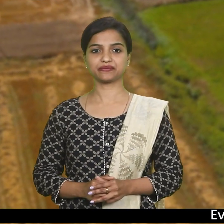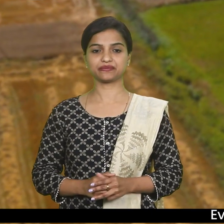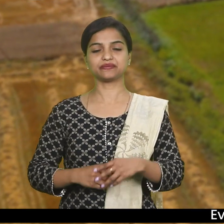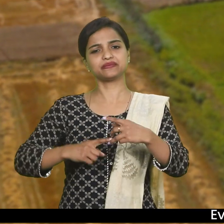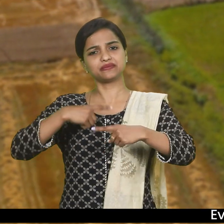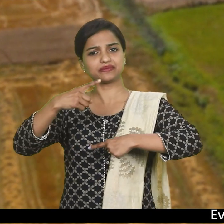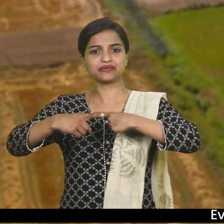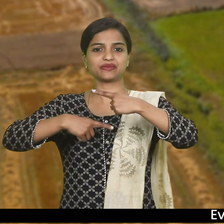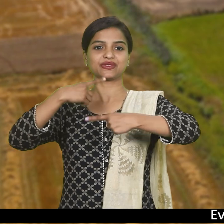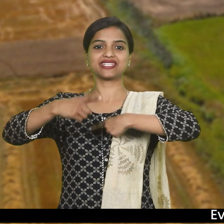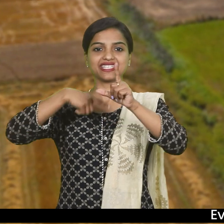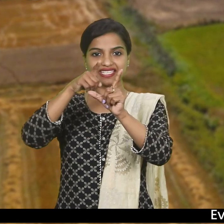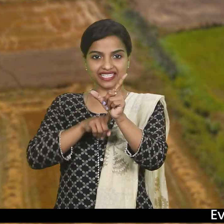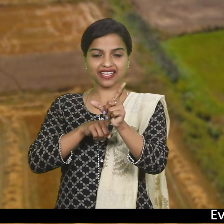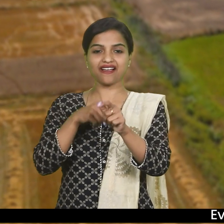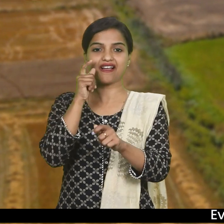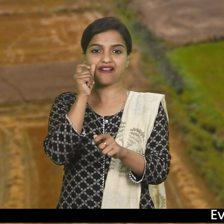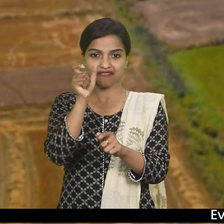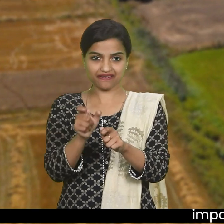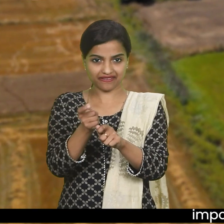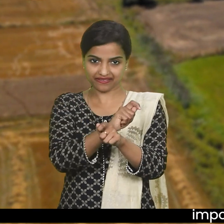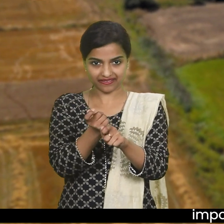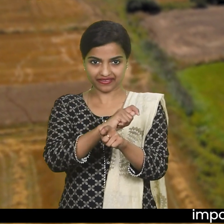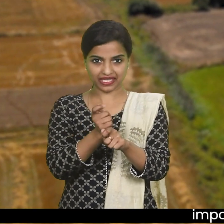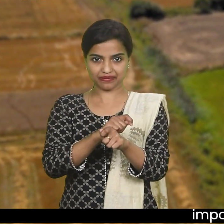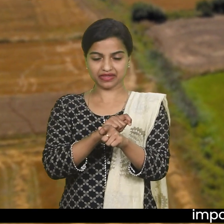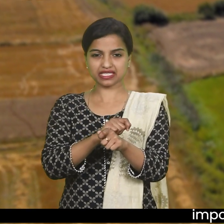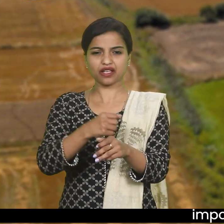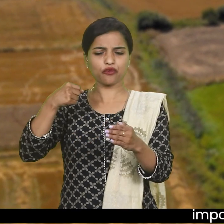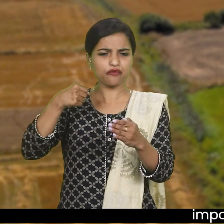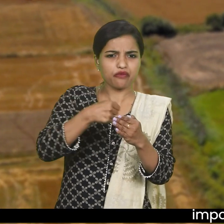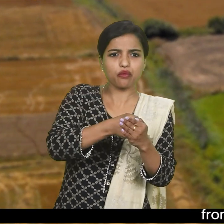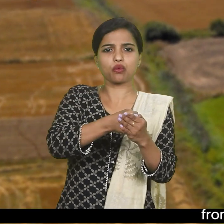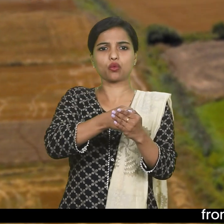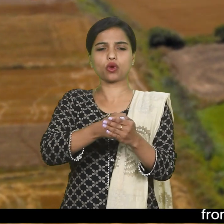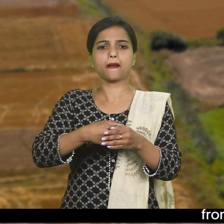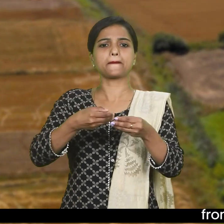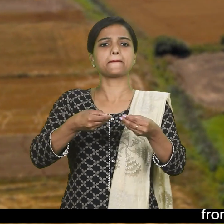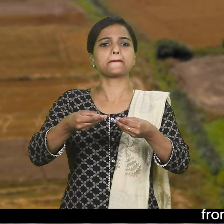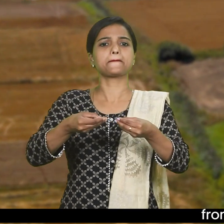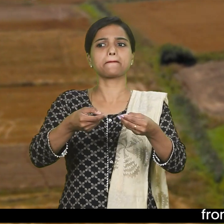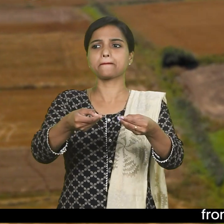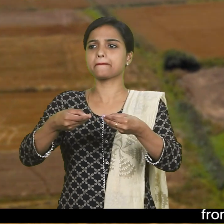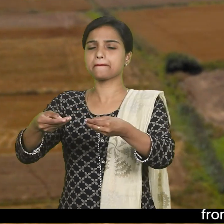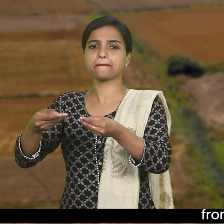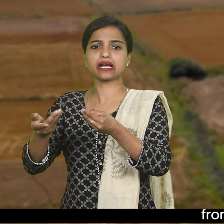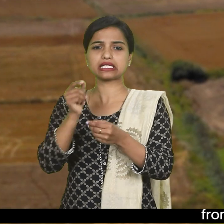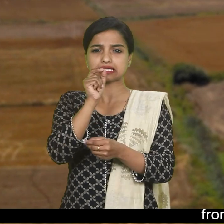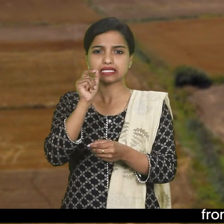Every year, farmers are imposed to purchase seeds from the companies only,